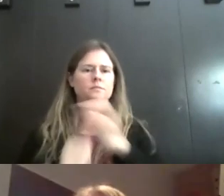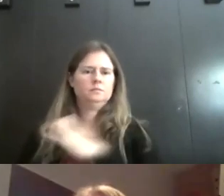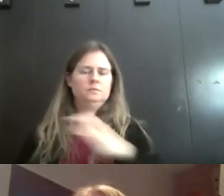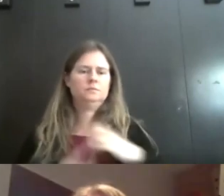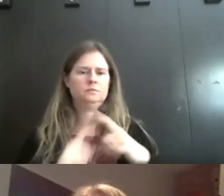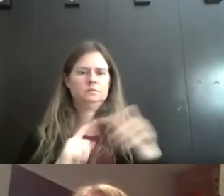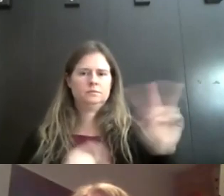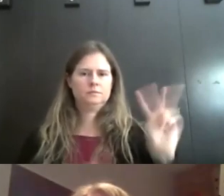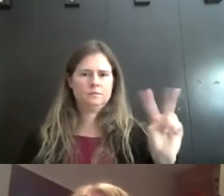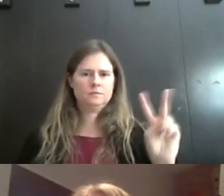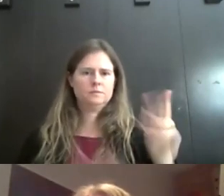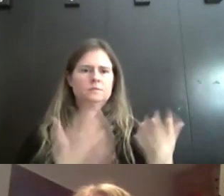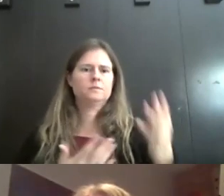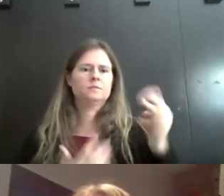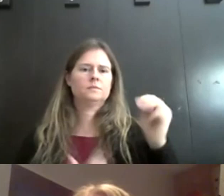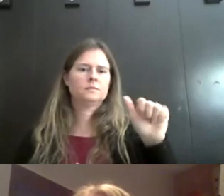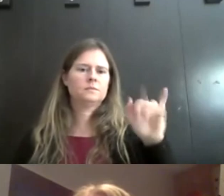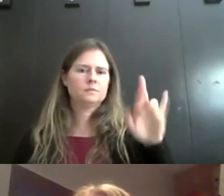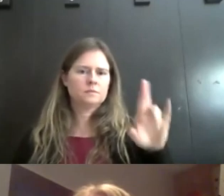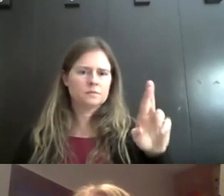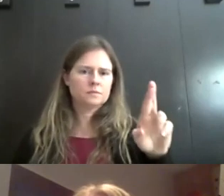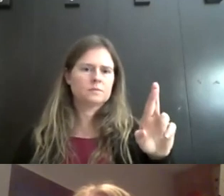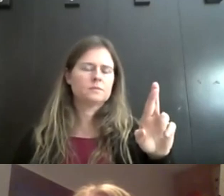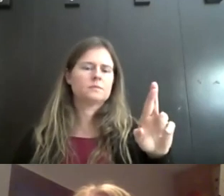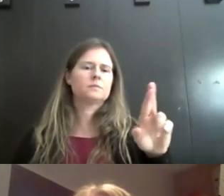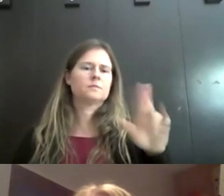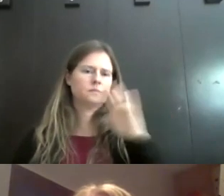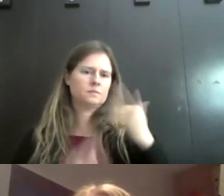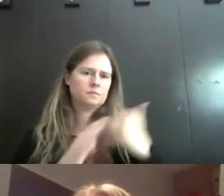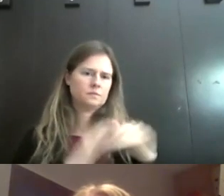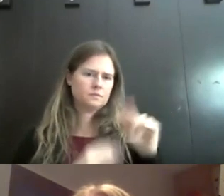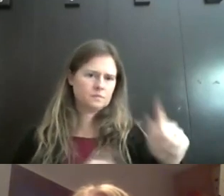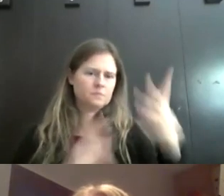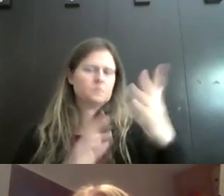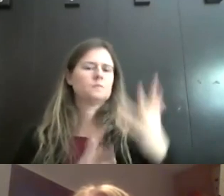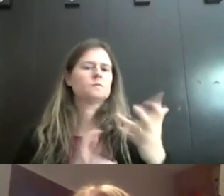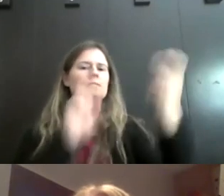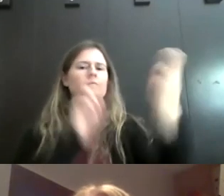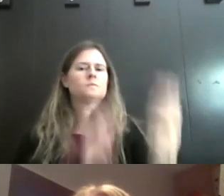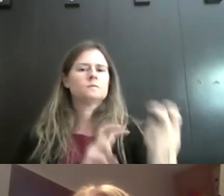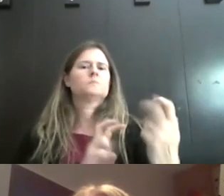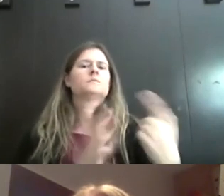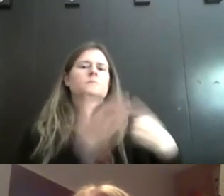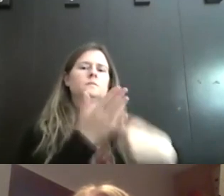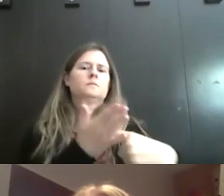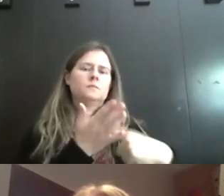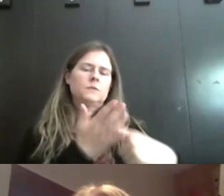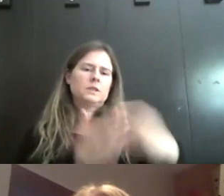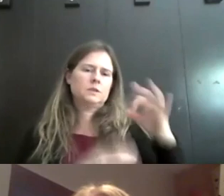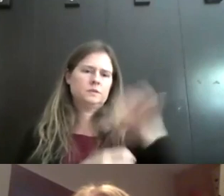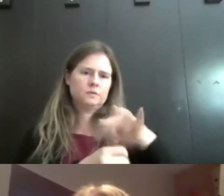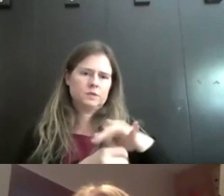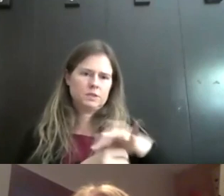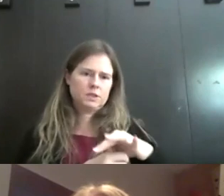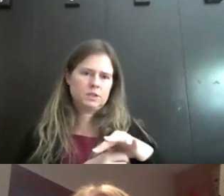mayor of Ventura. I'm going to shoot him some emails and say I'd love to meet for tea at Palermo's, which is a